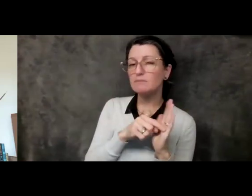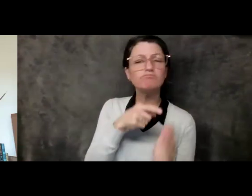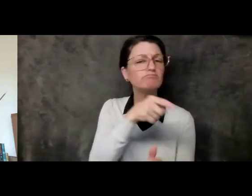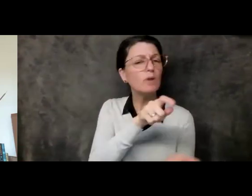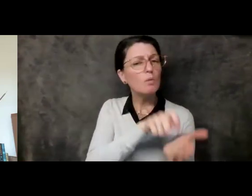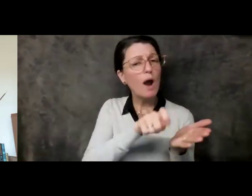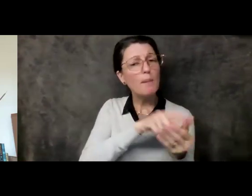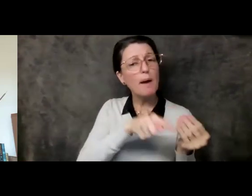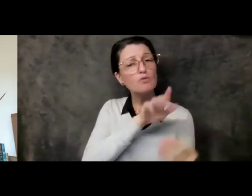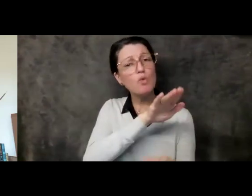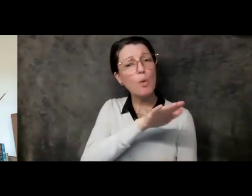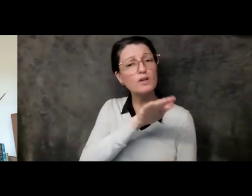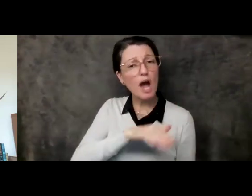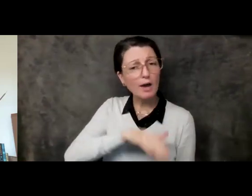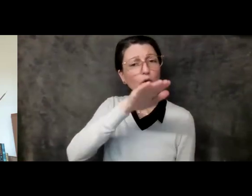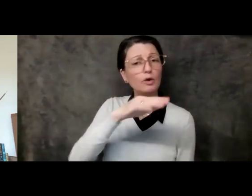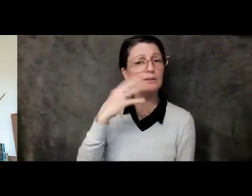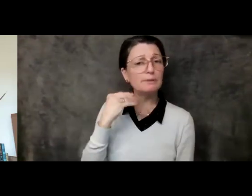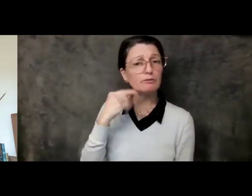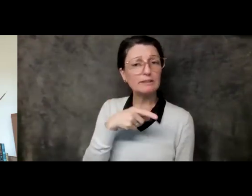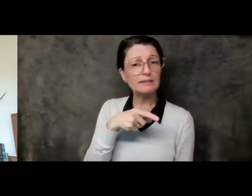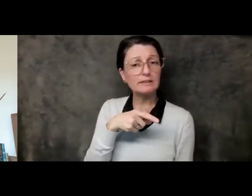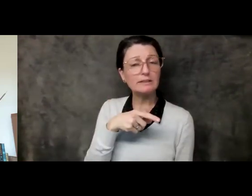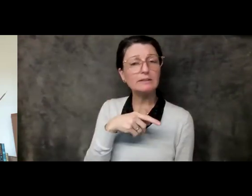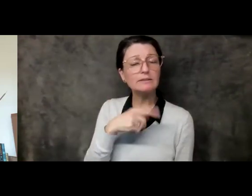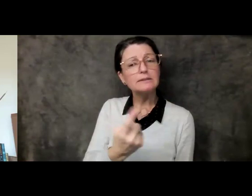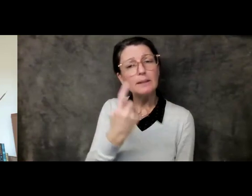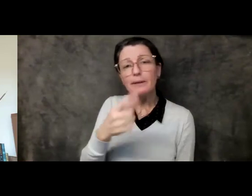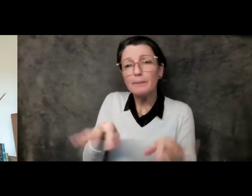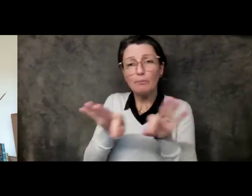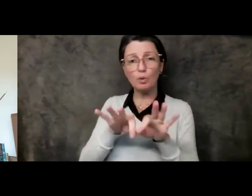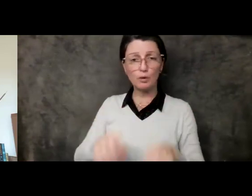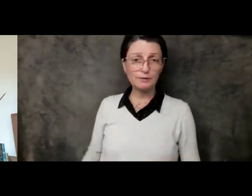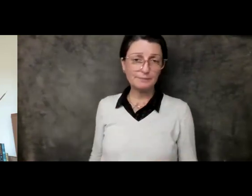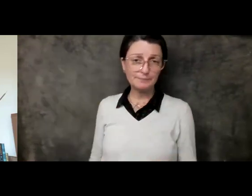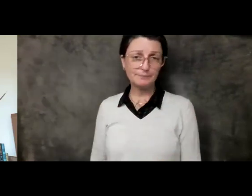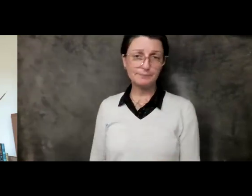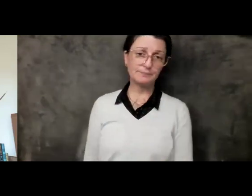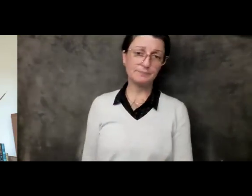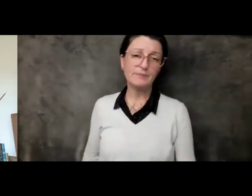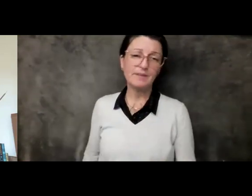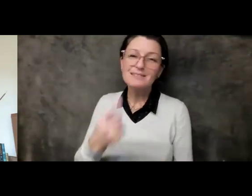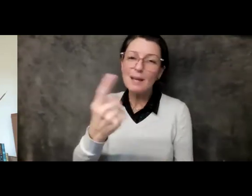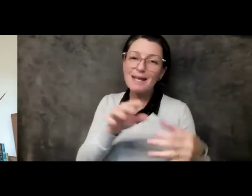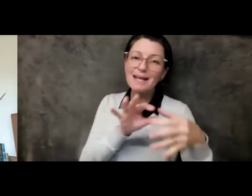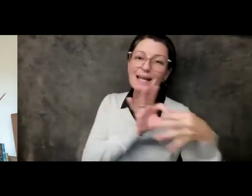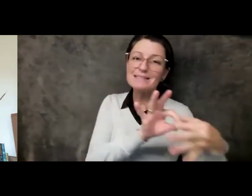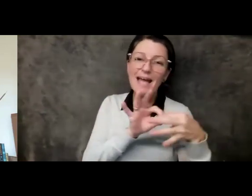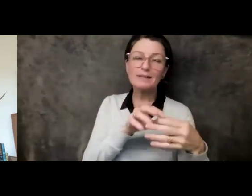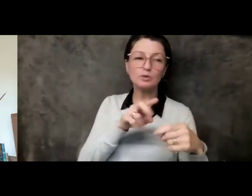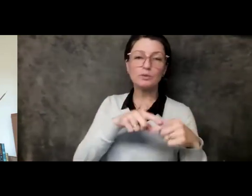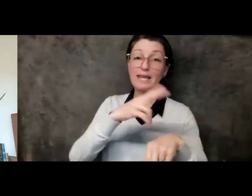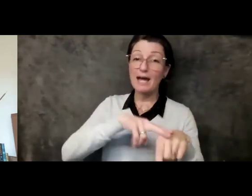childhood and about something important, especially connecting to the natural world, something important. So I'm